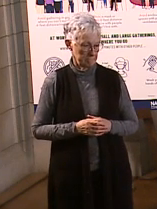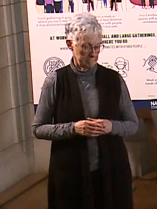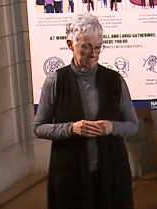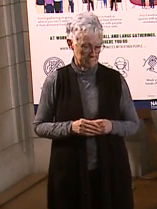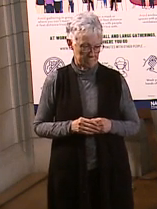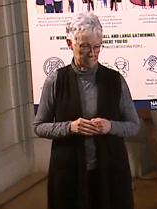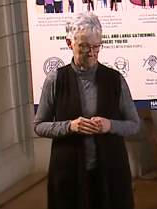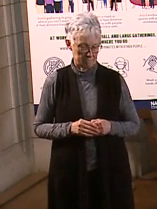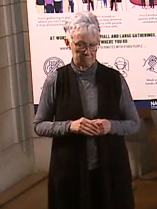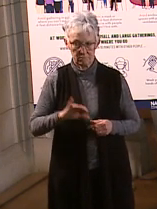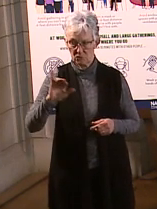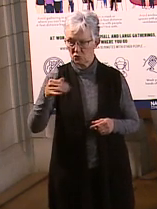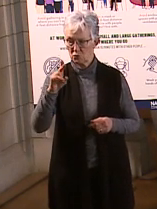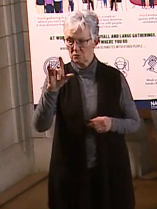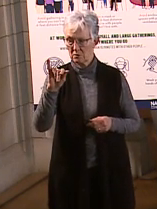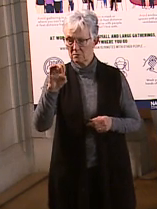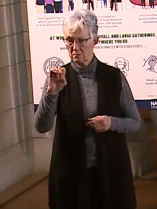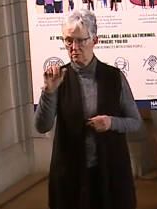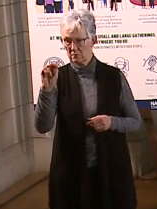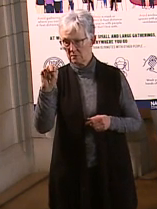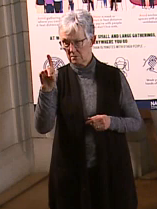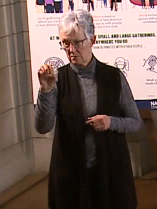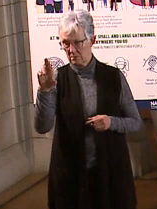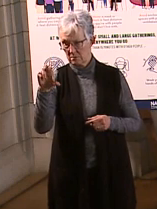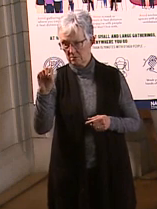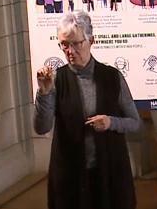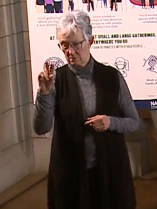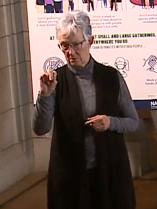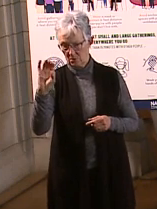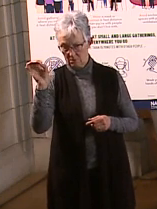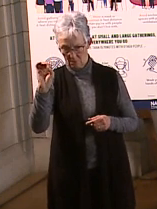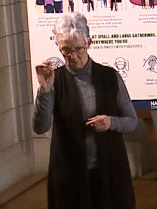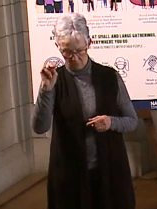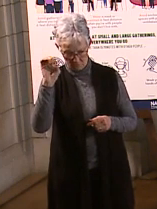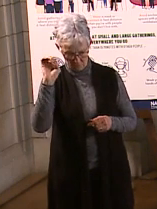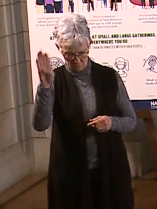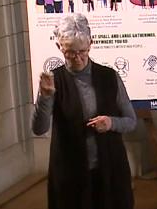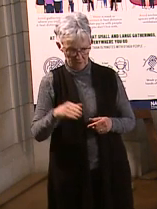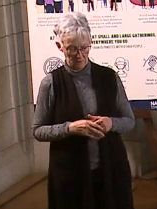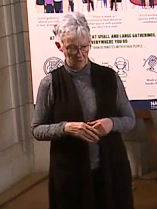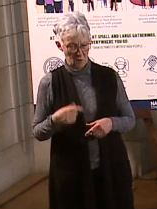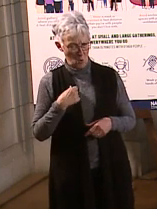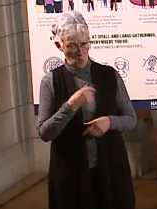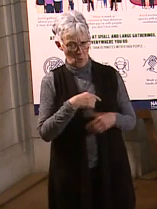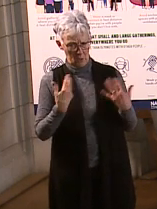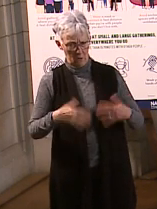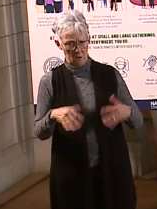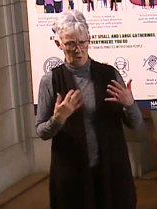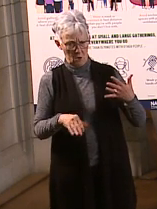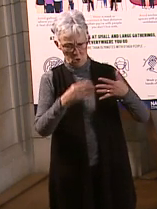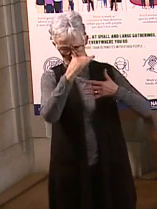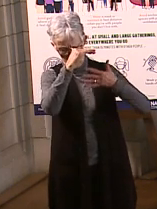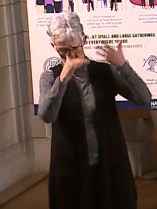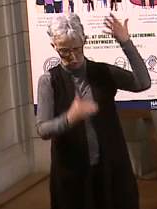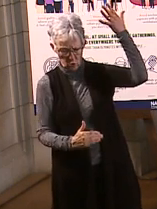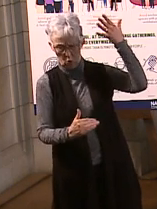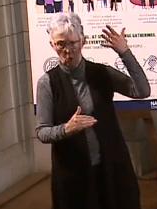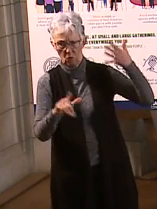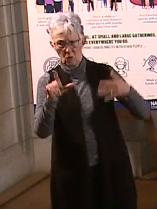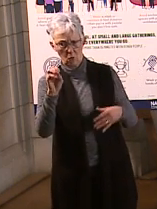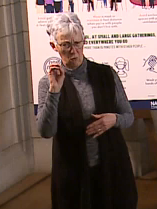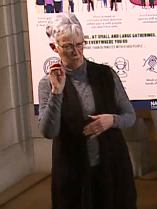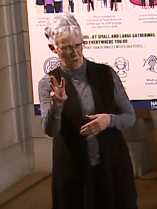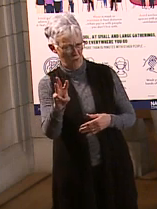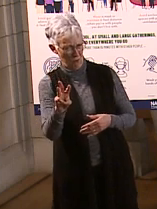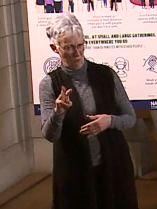that. Julie Anderson, Omaha World Herald. Nebraska is particularly low, 49th among states, in the number of first doses given per capita as of